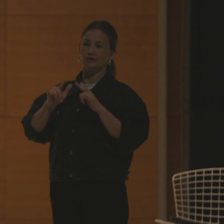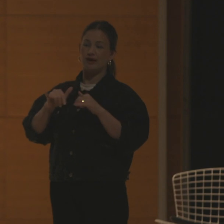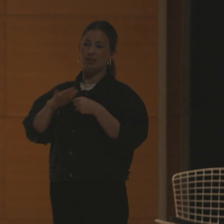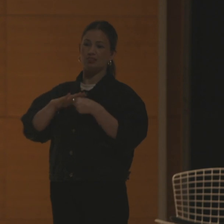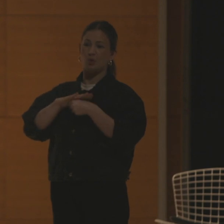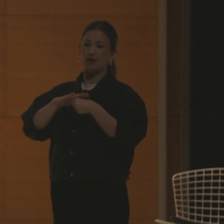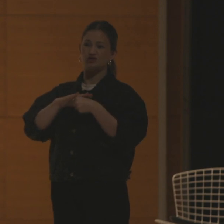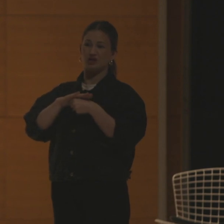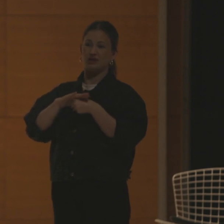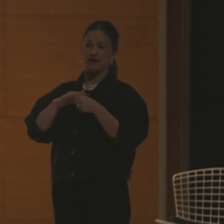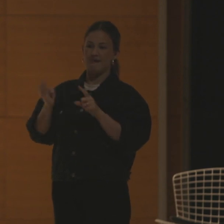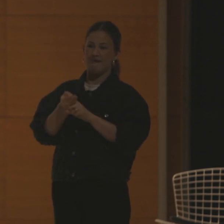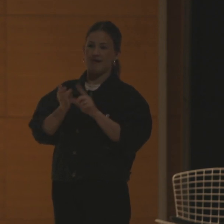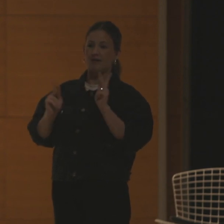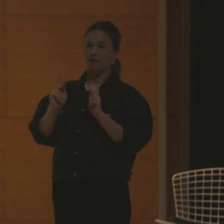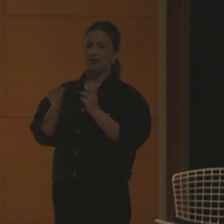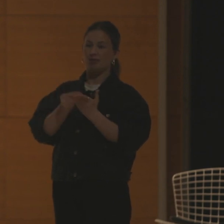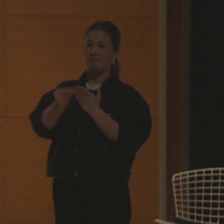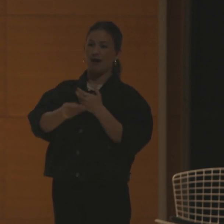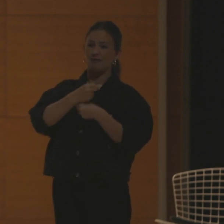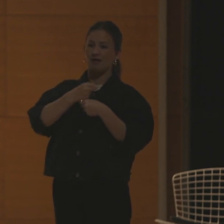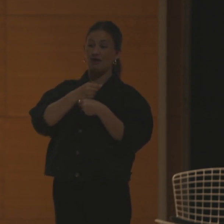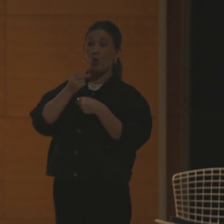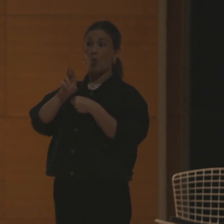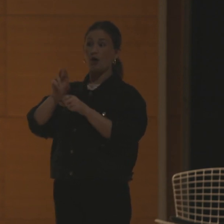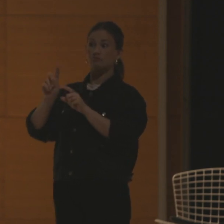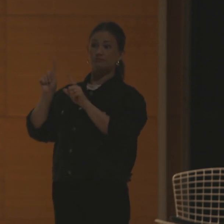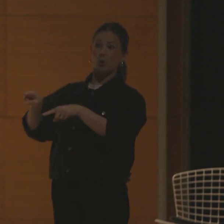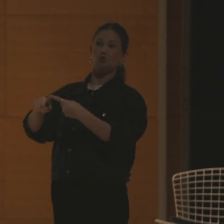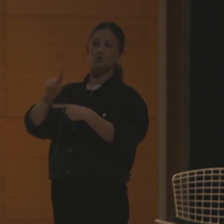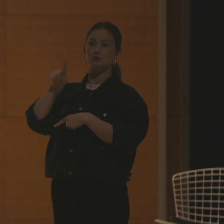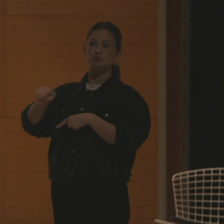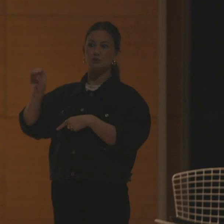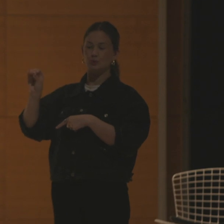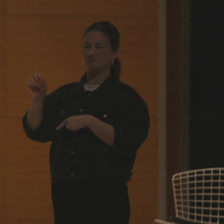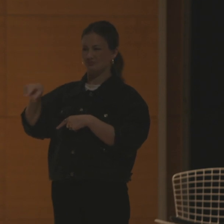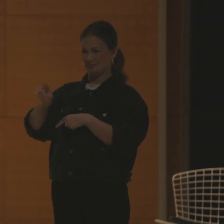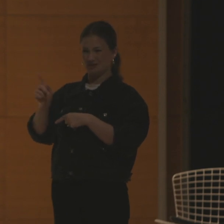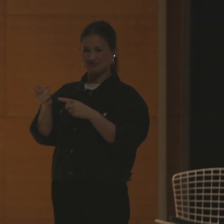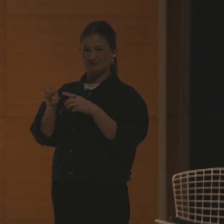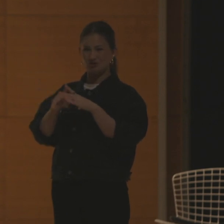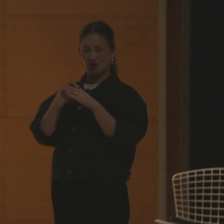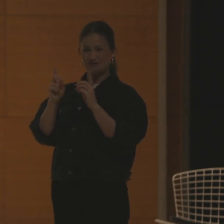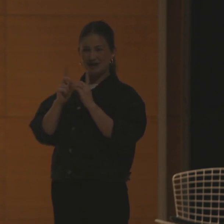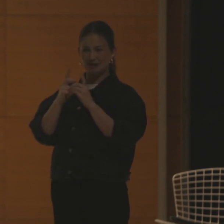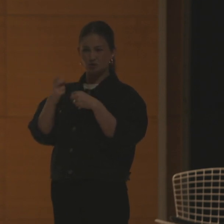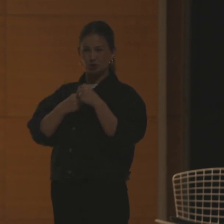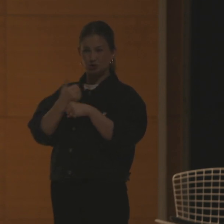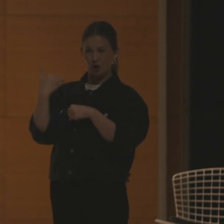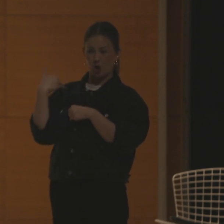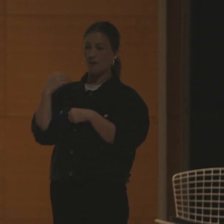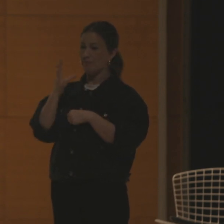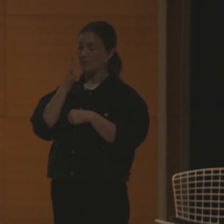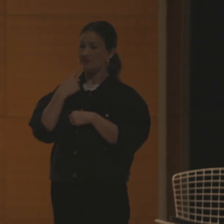buying lattes or visiting the zoo. When they had started dating a little over 2 years ago, my mother had said, "I'm going to love him," in the